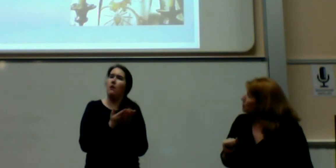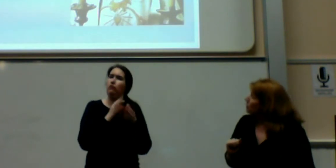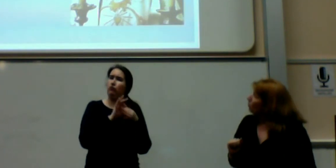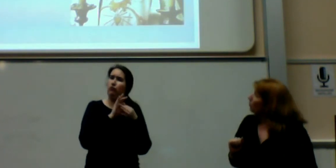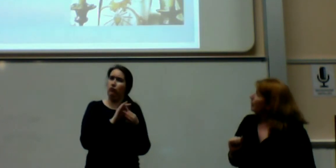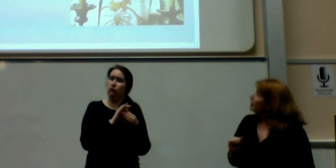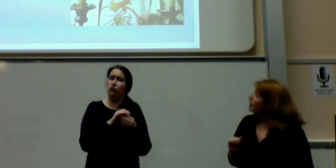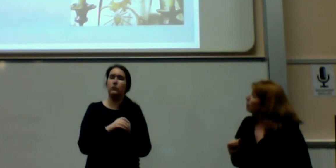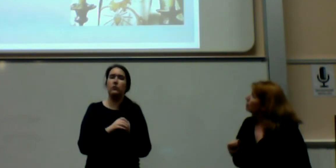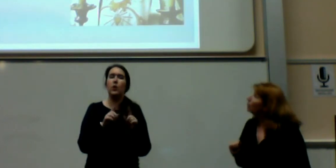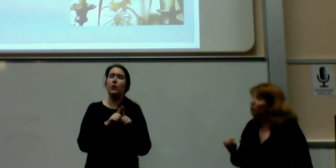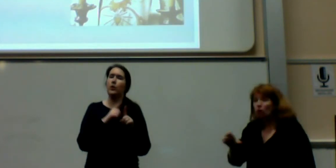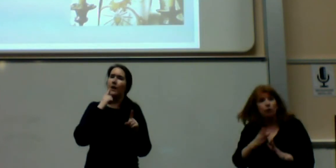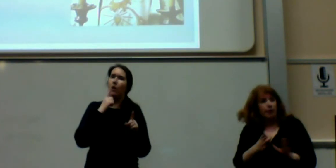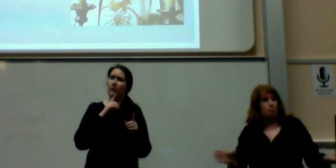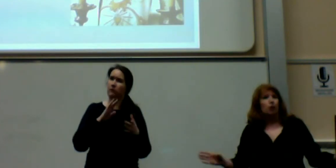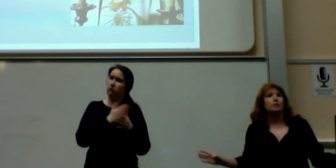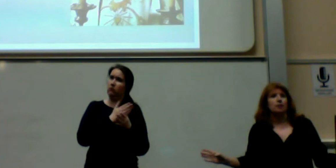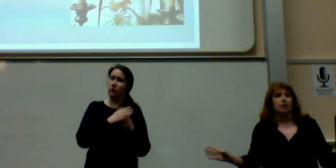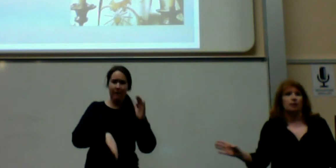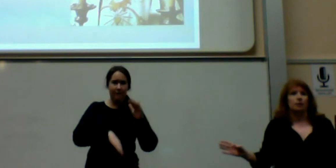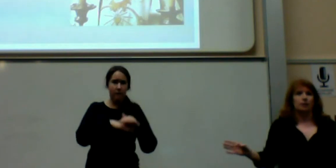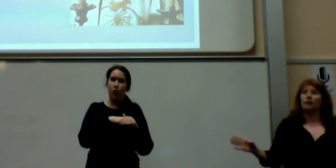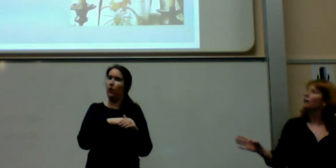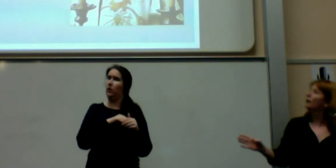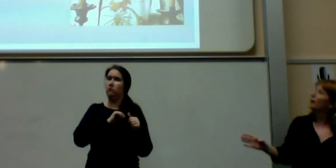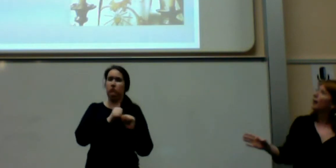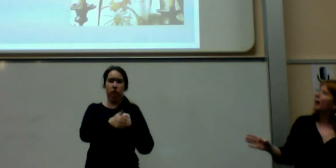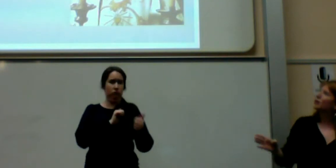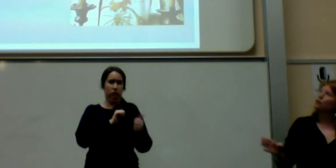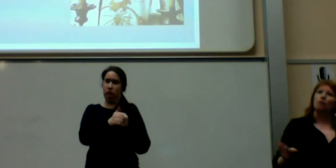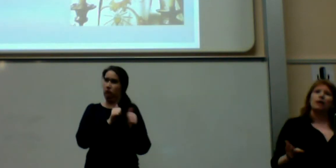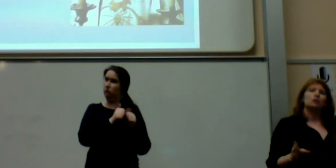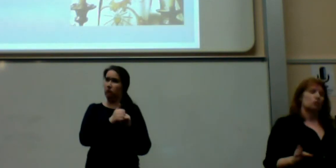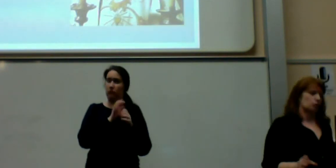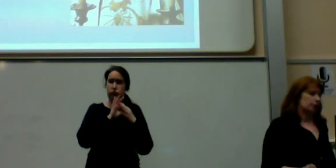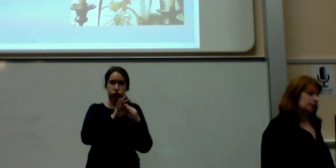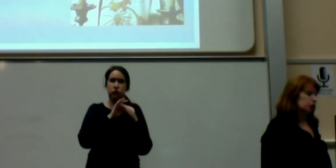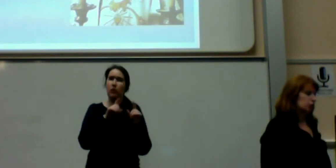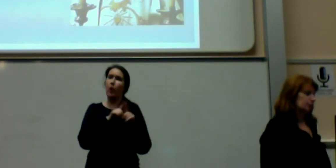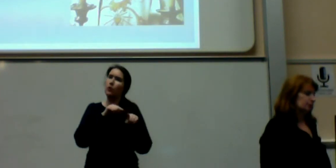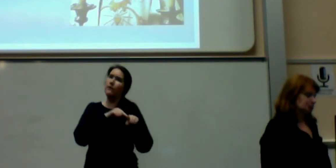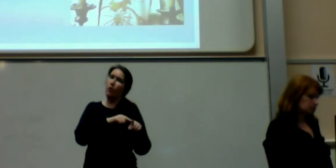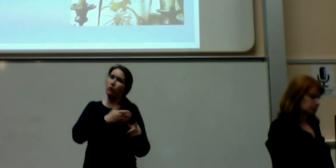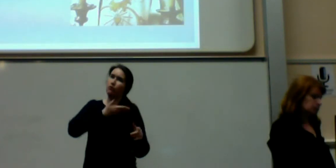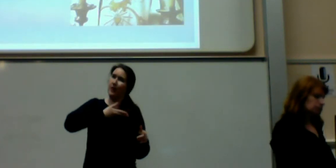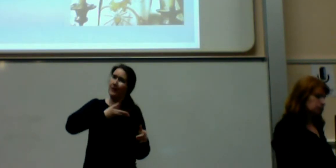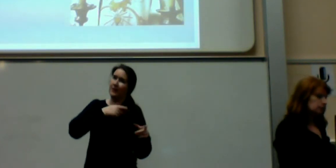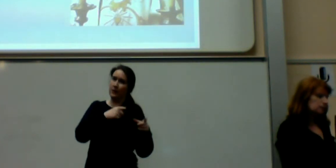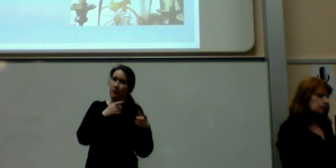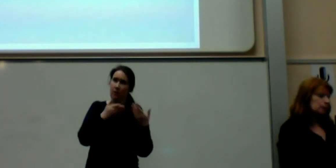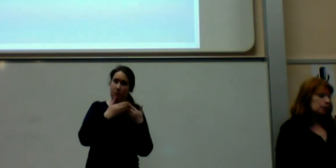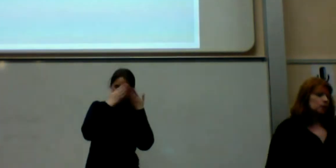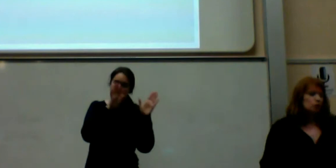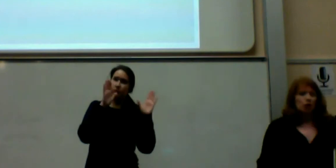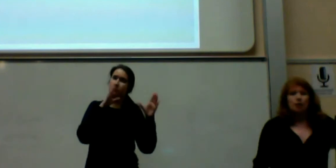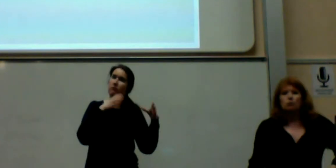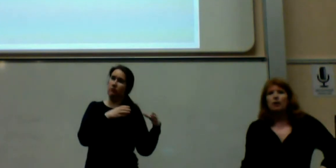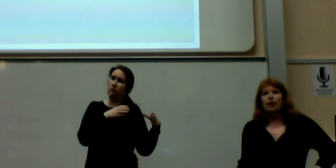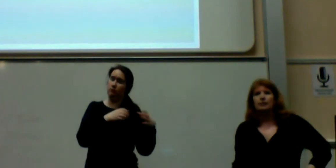Primacy of the moral ideal, full reciprocity, and rights orientation.